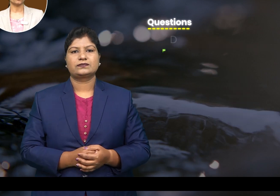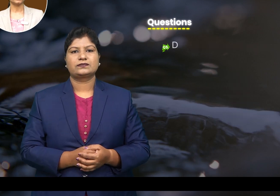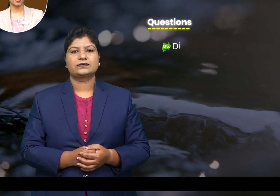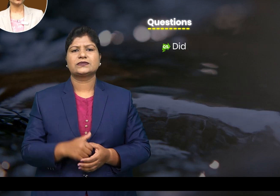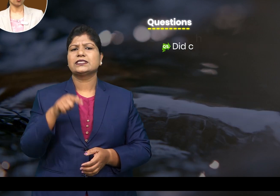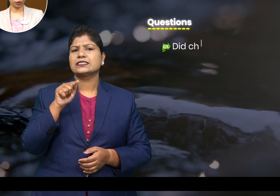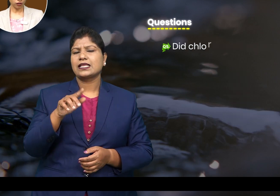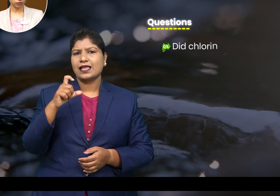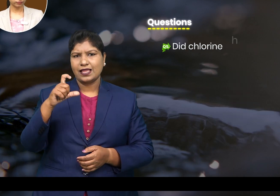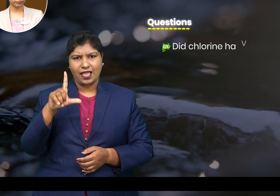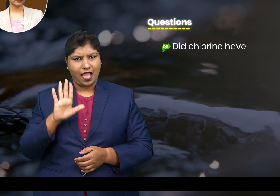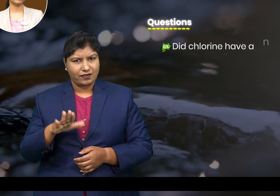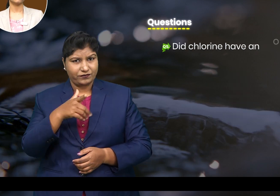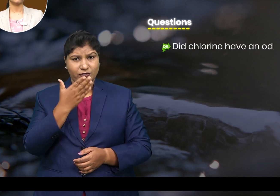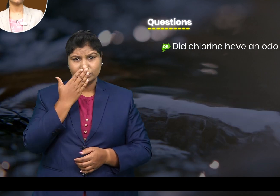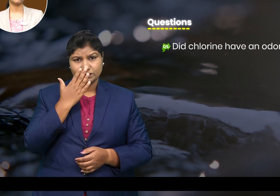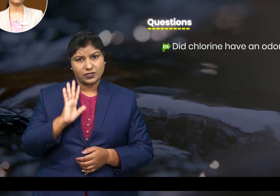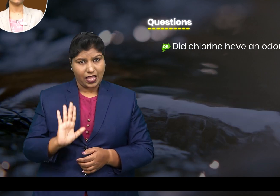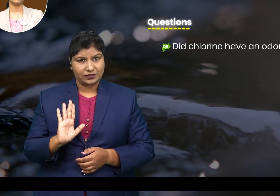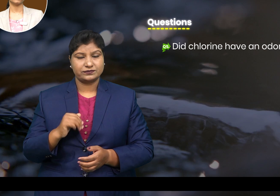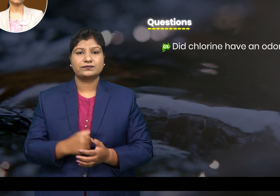Did chlorine have an odor?